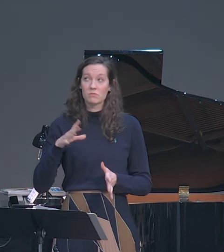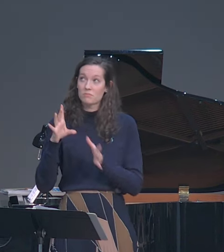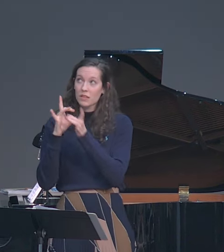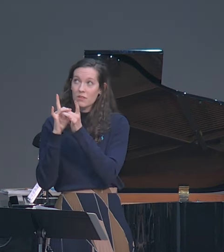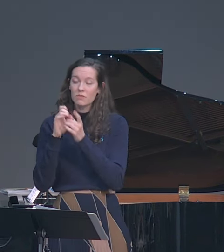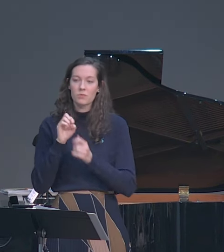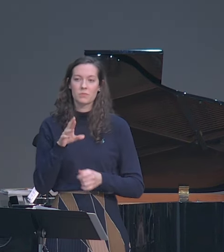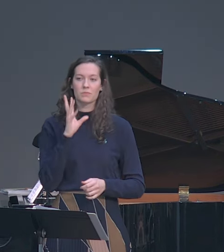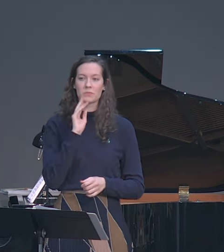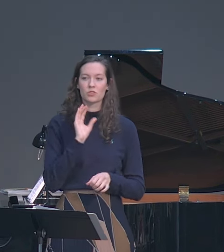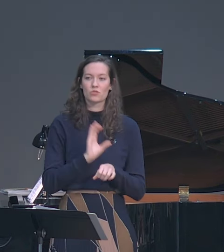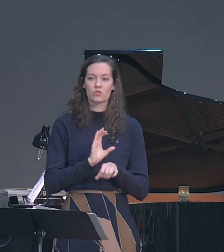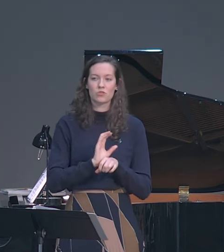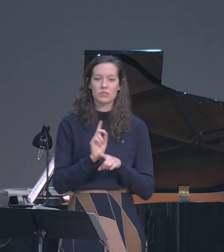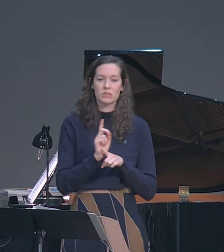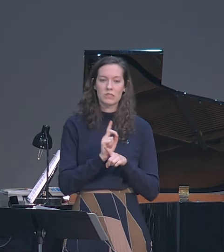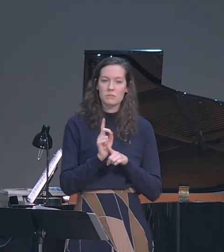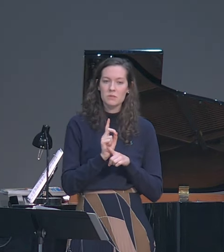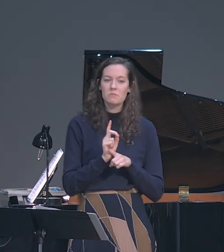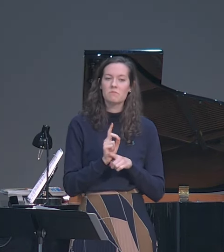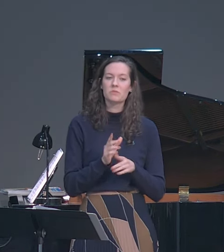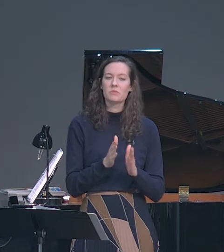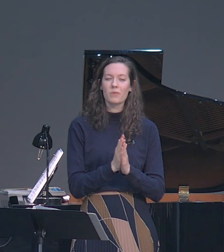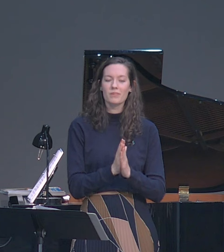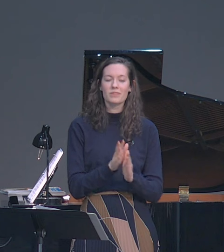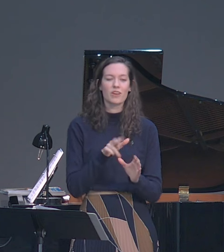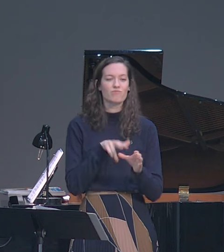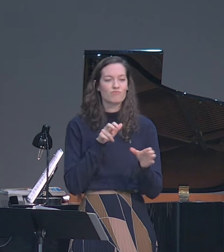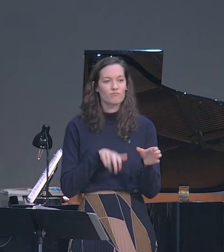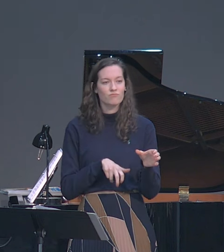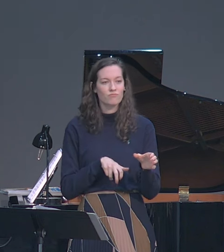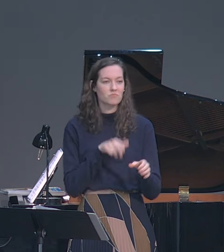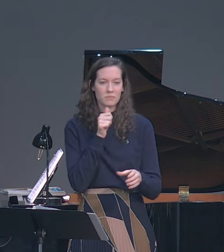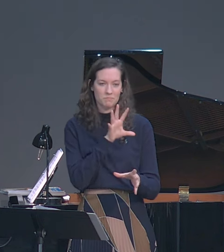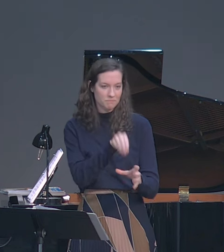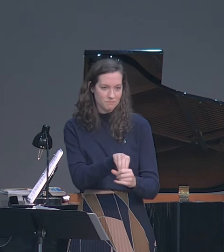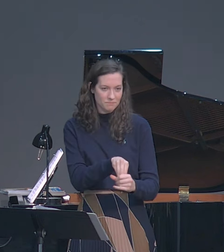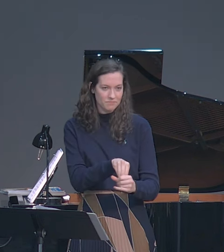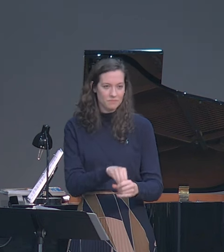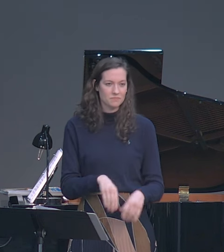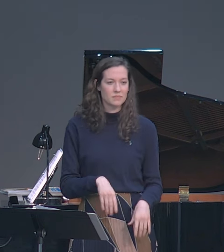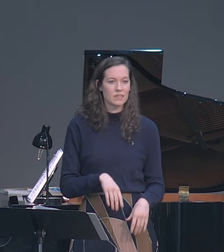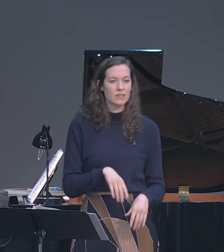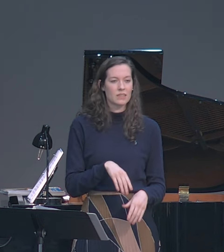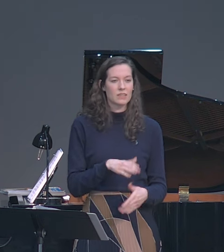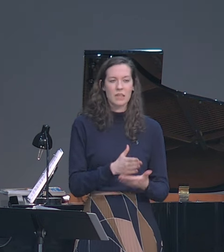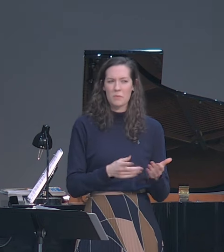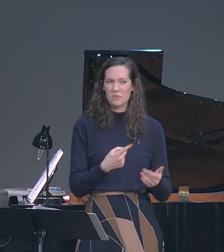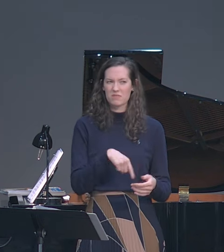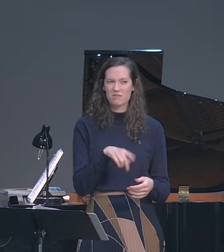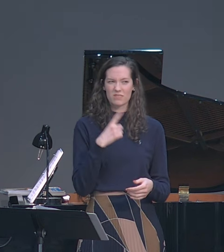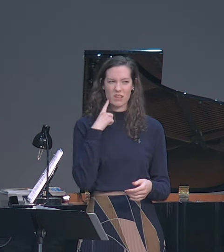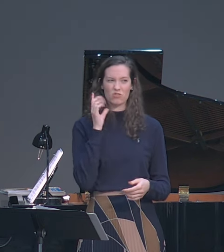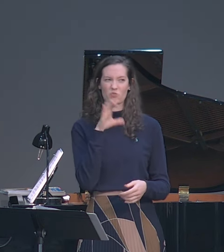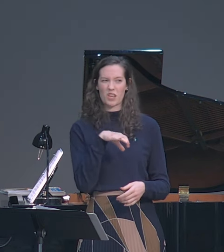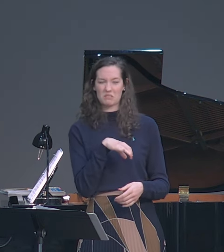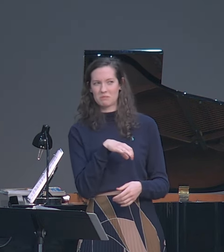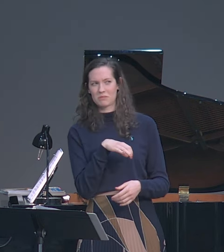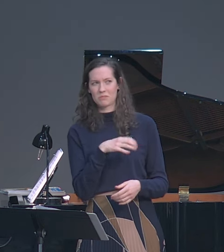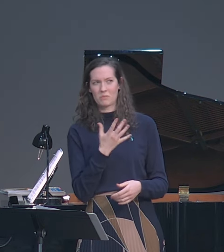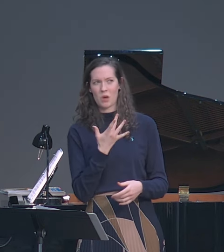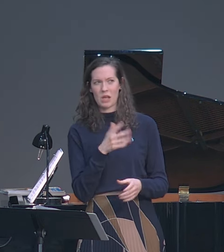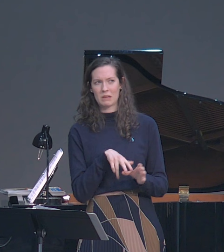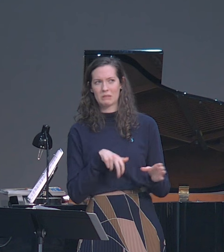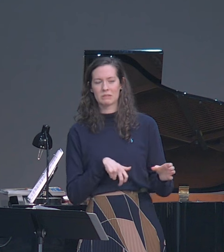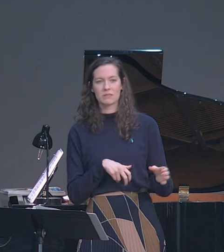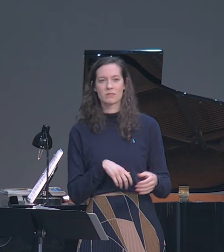we'd ask that you just kind of sit back, not participate. That sounds strange to some people. I know. If you're new, say, what do you mean